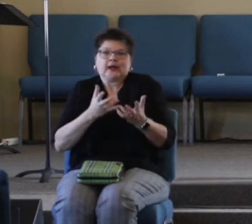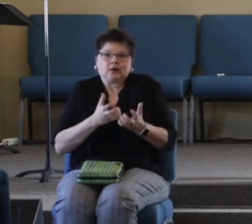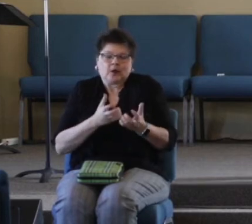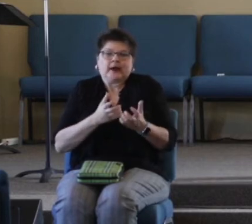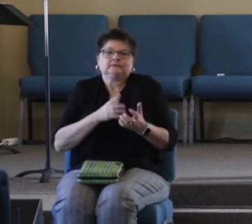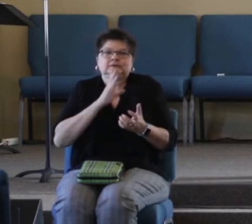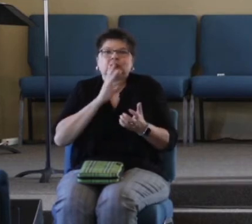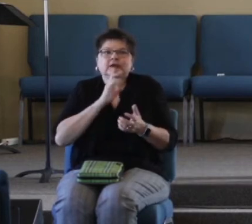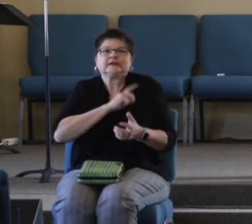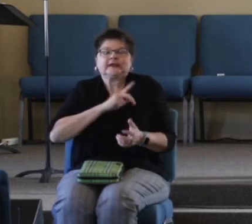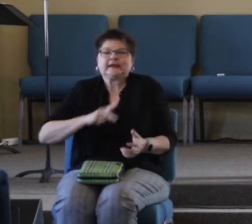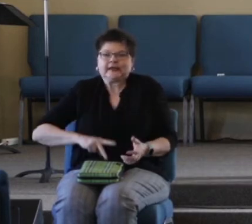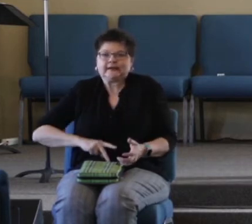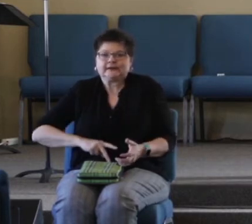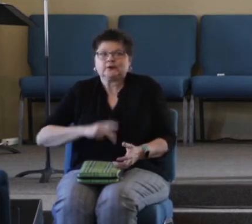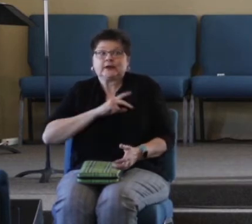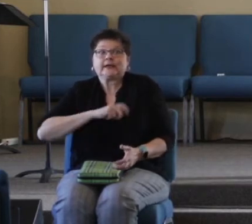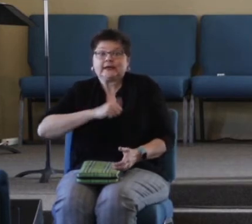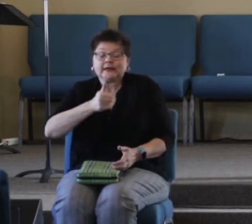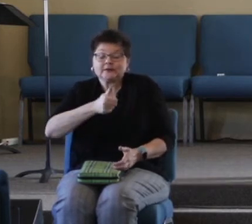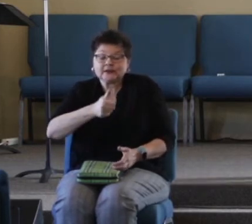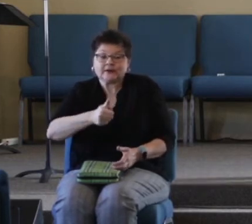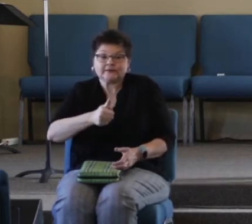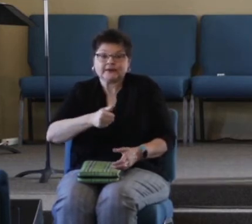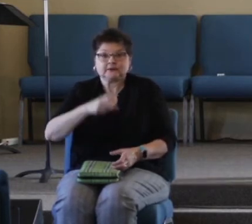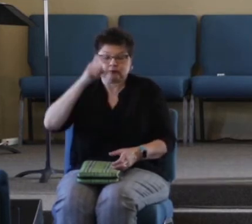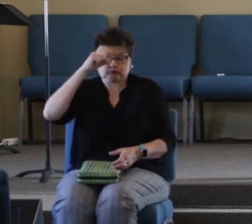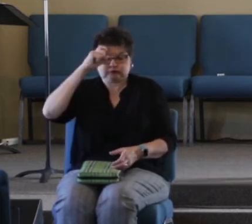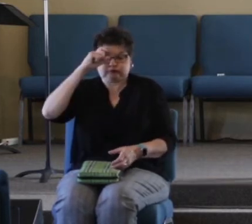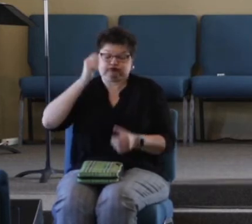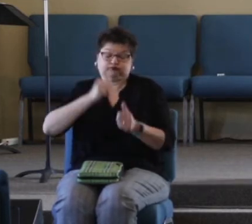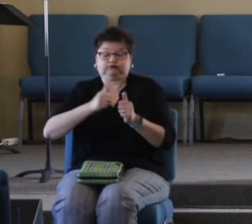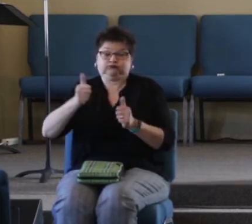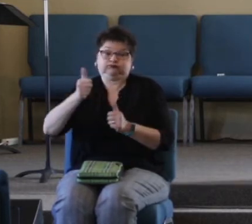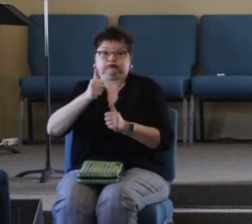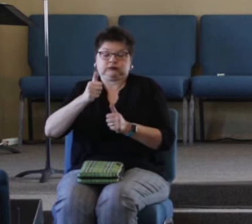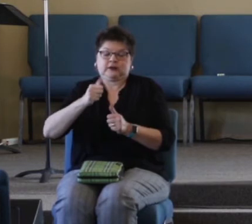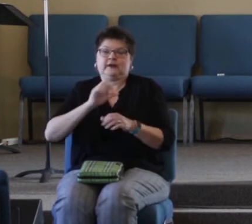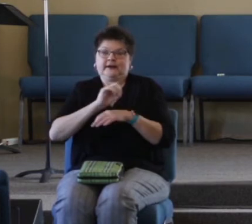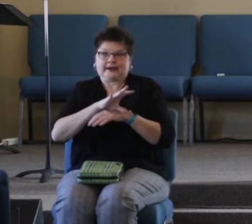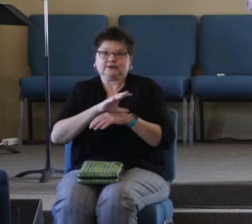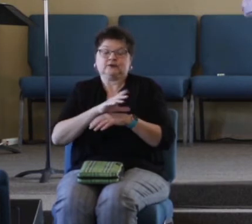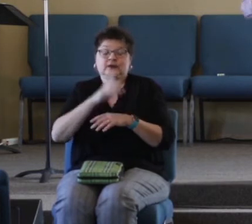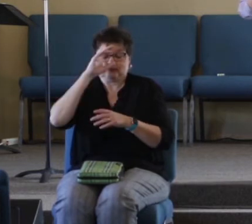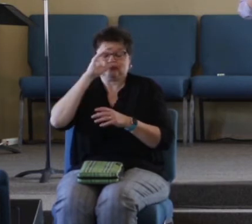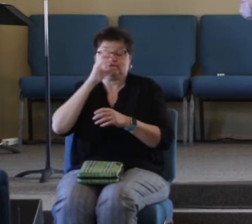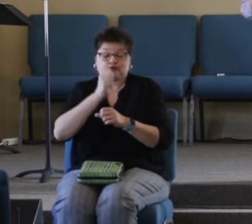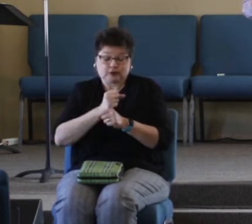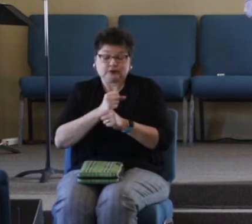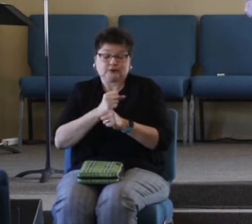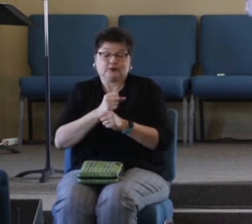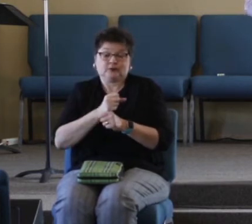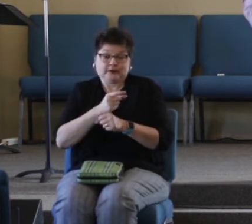the wisest counsel, certainly in Solomon's case, they trust what he says.